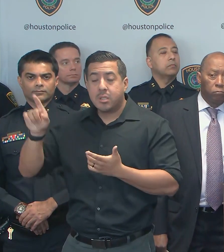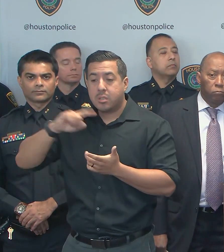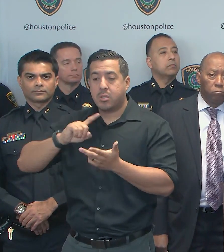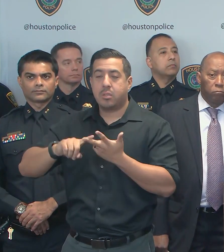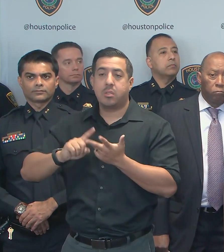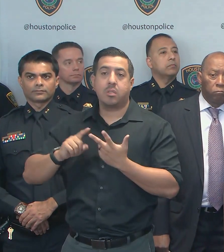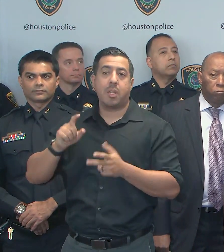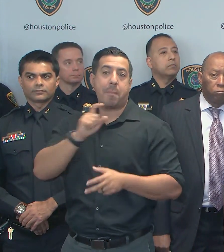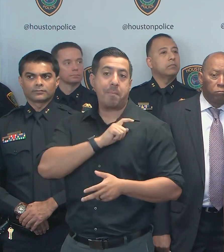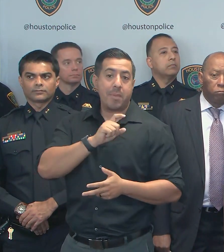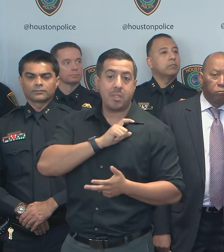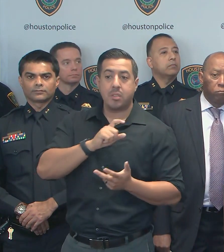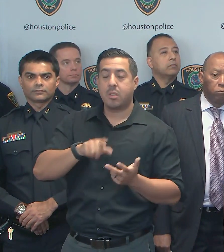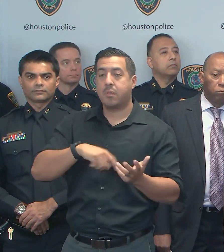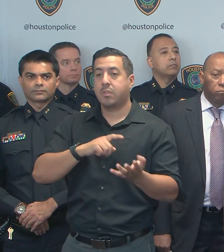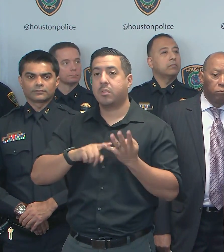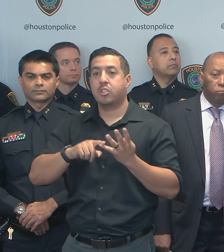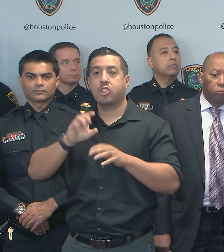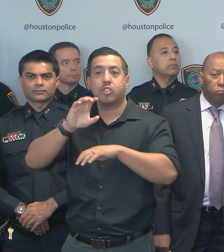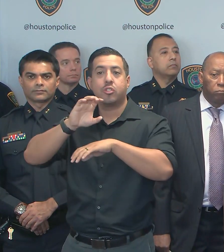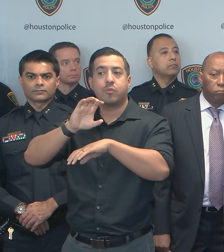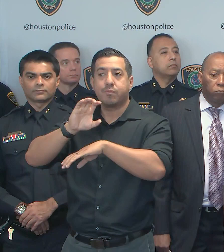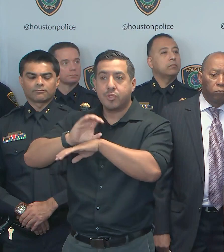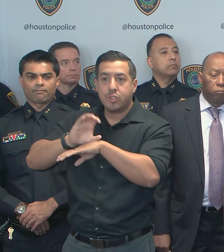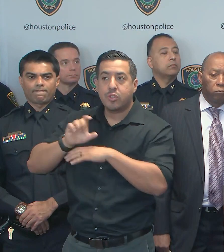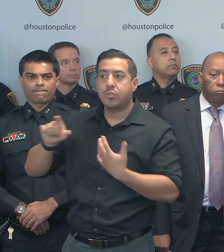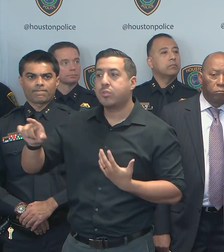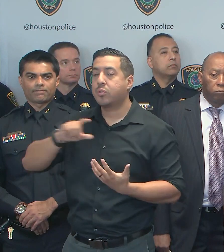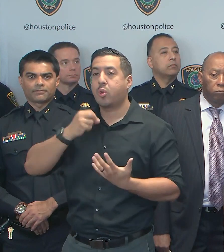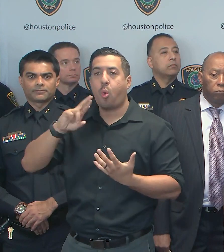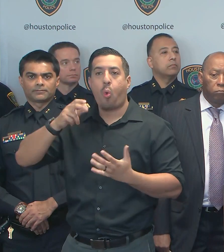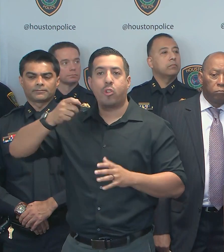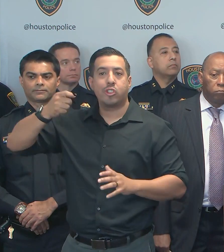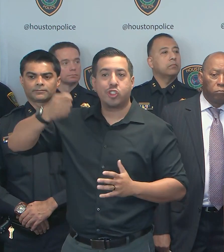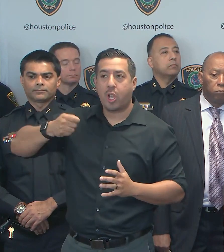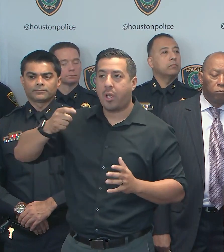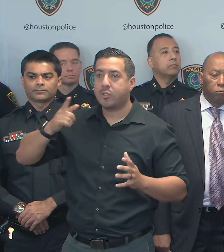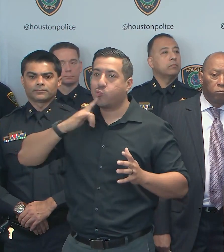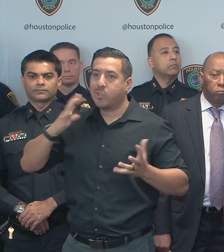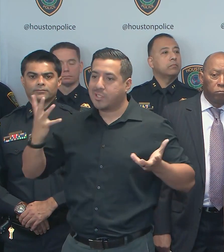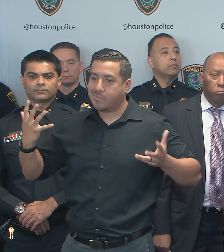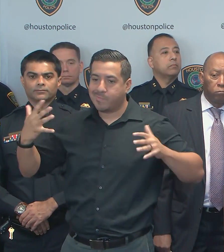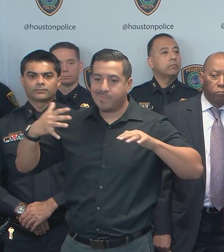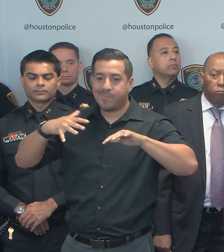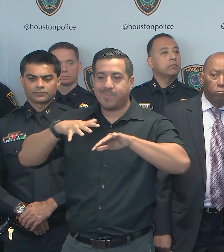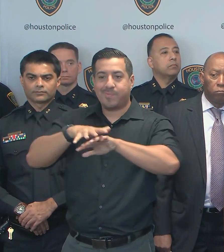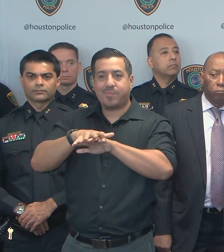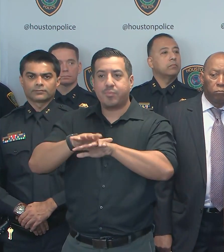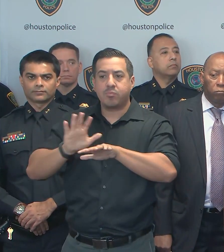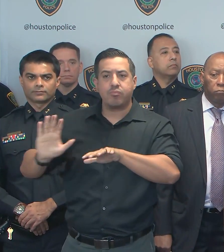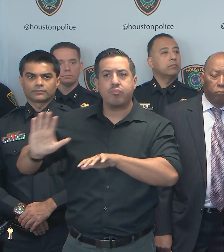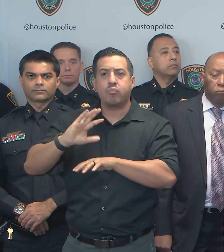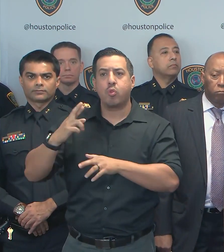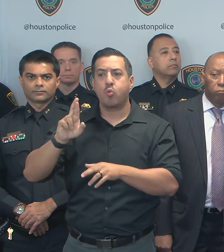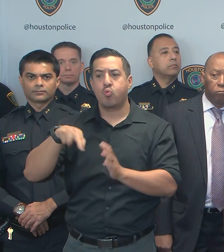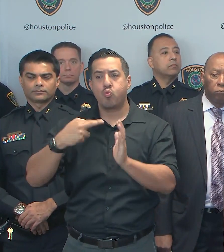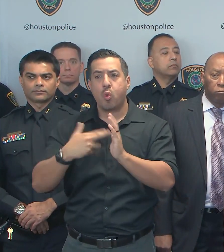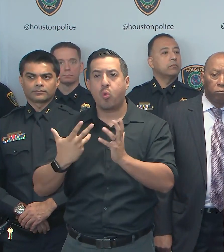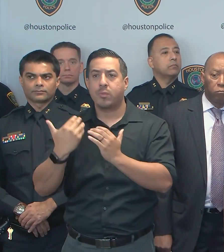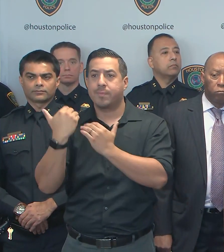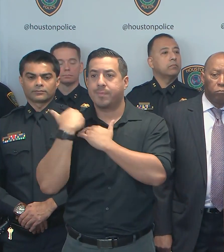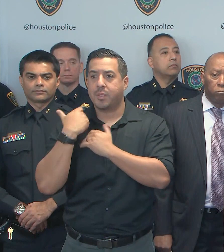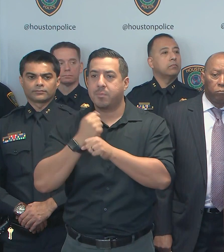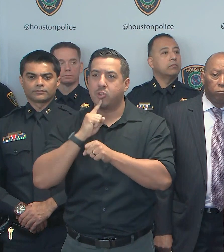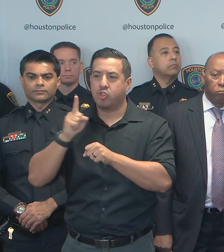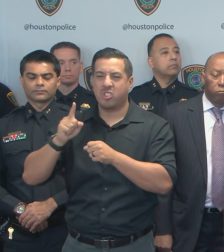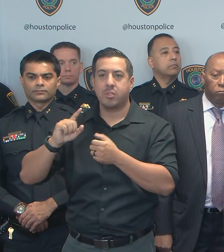police officers, the district attorney, and judges are all intertwined in their roles and play a critical part in keeping our